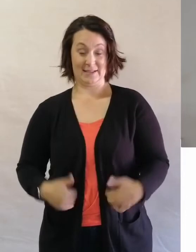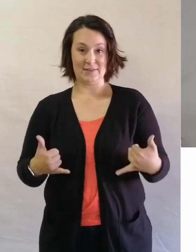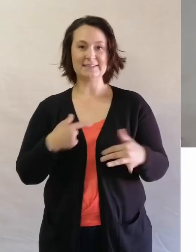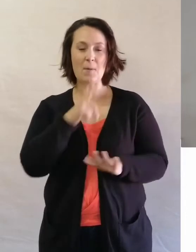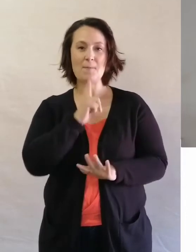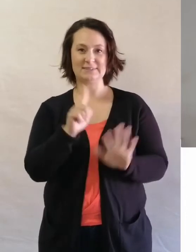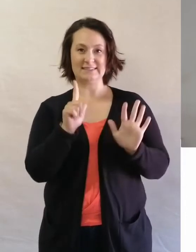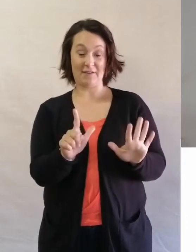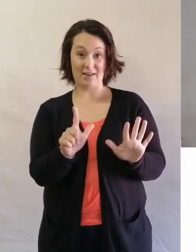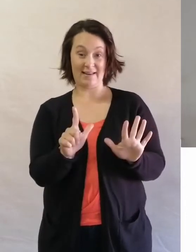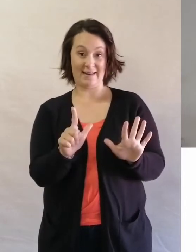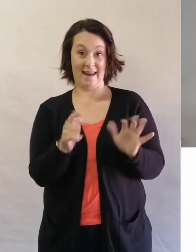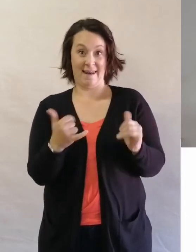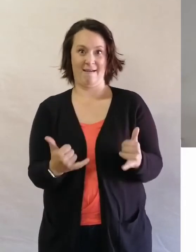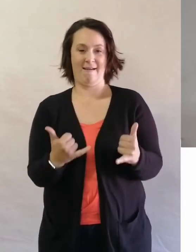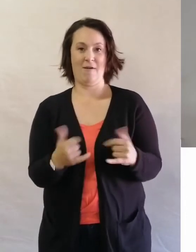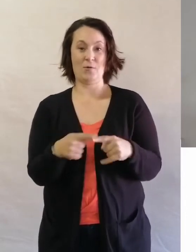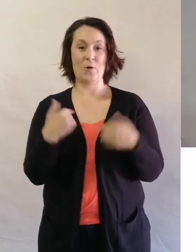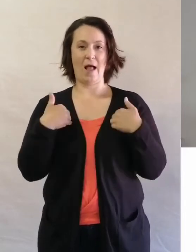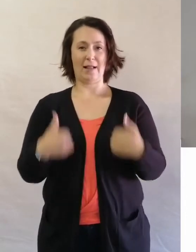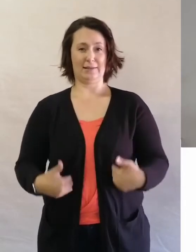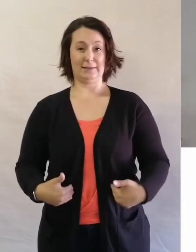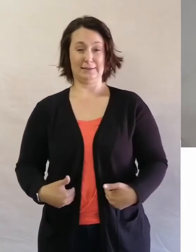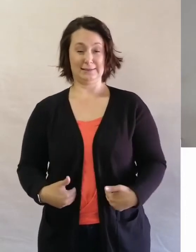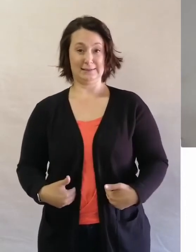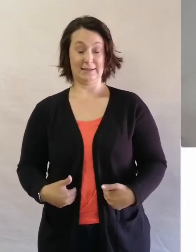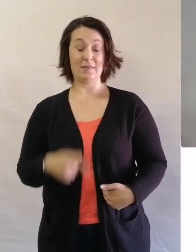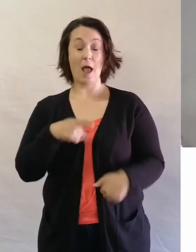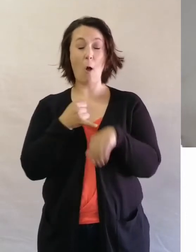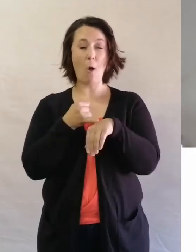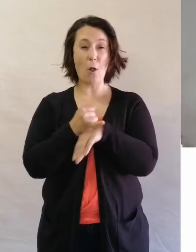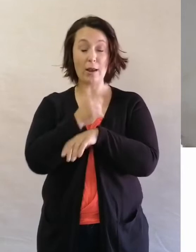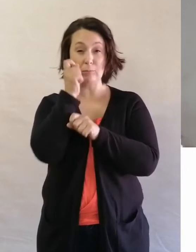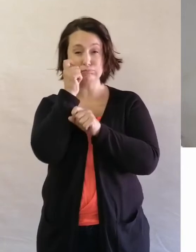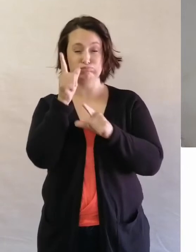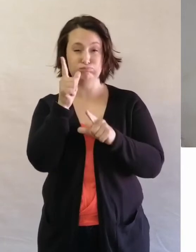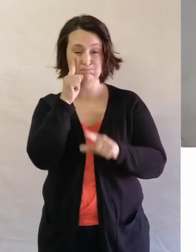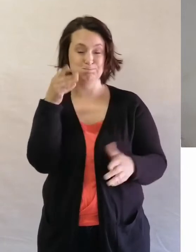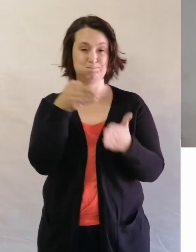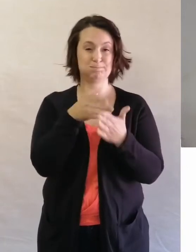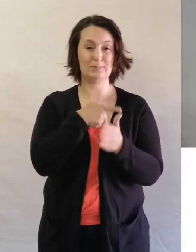here with your eldership team. Is up nice and early. And